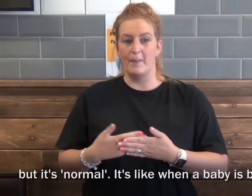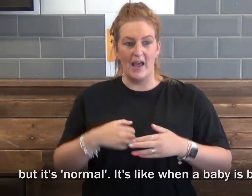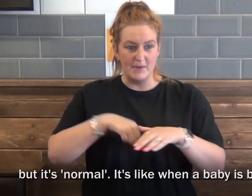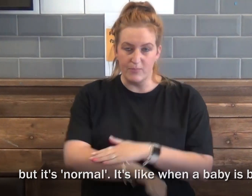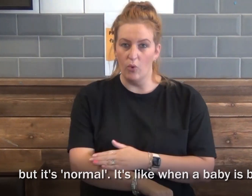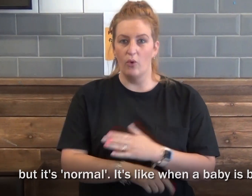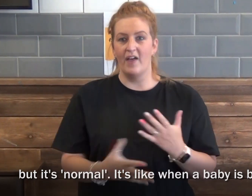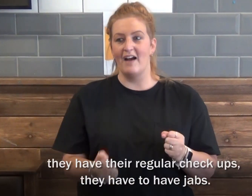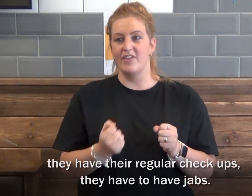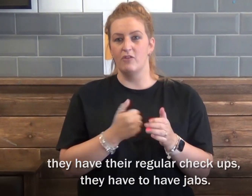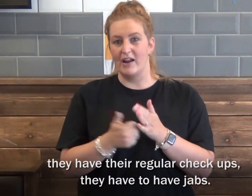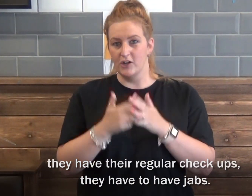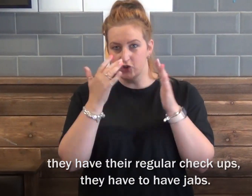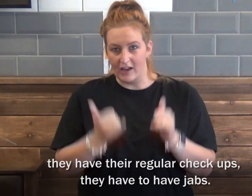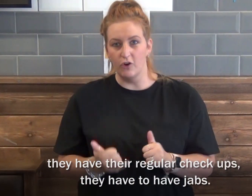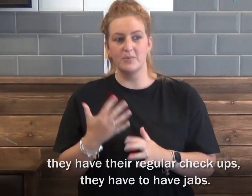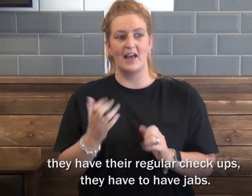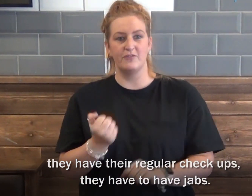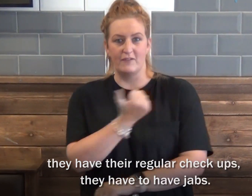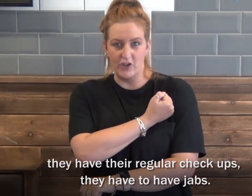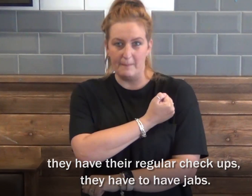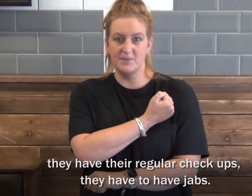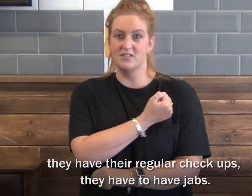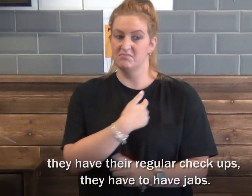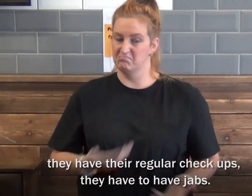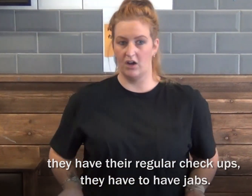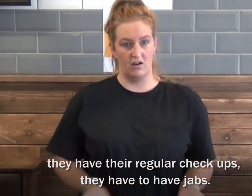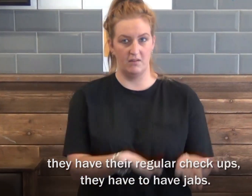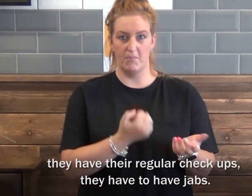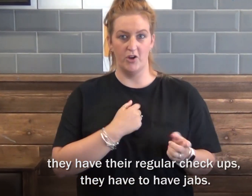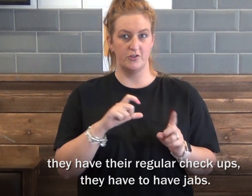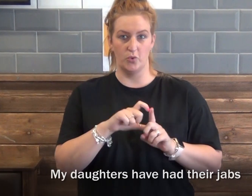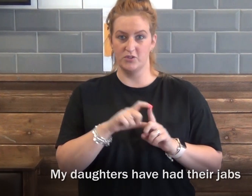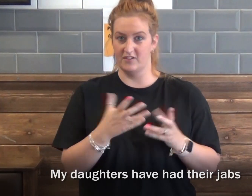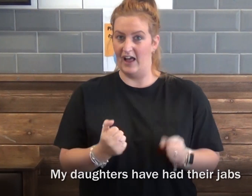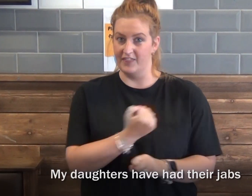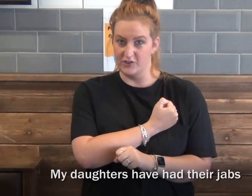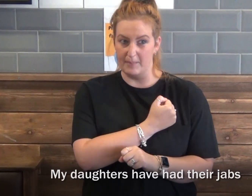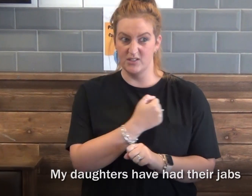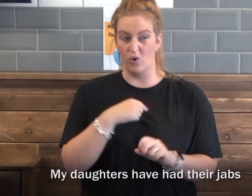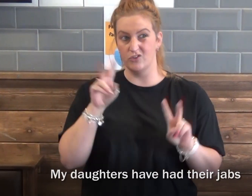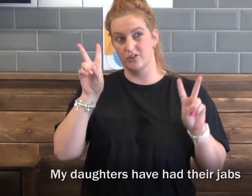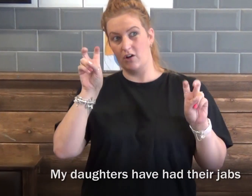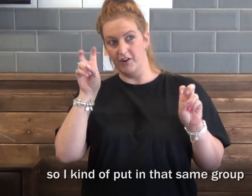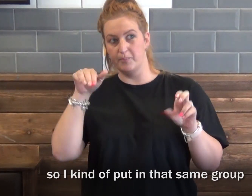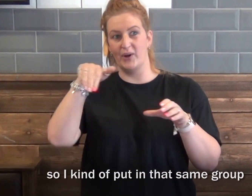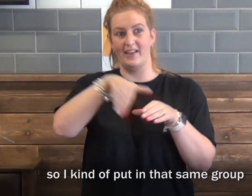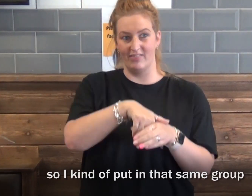a baby's born, they have their regular checkups, they have to have jabs. My daughters have had their jabs, so I just kind of put it in